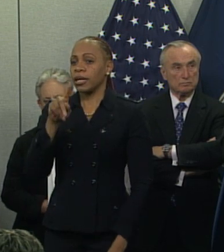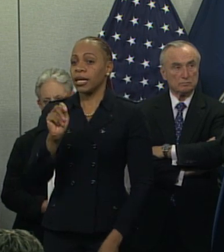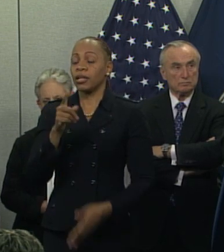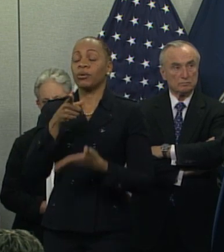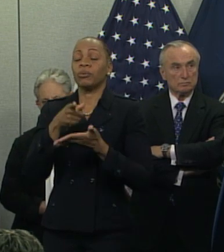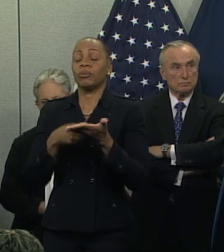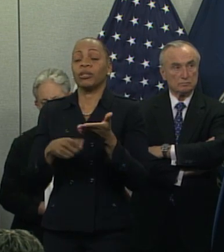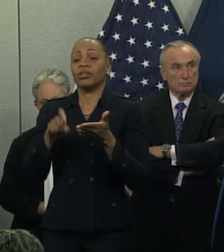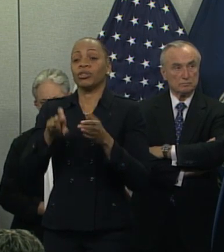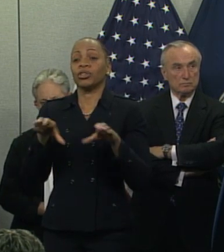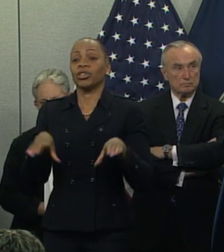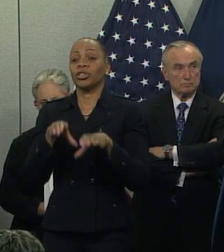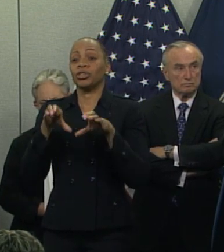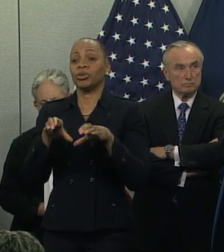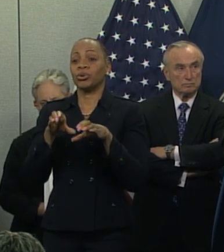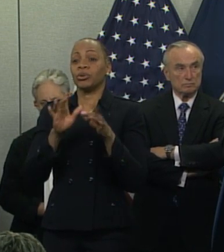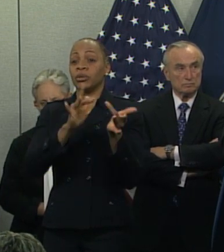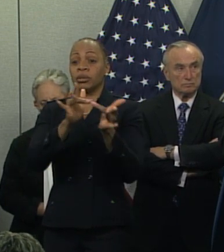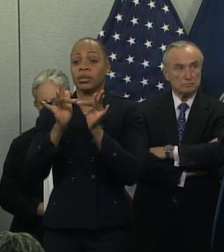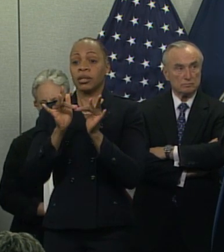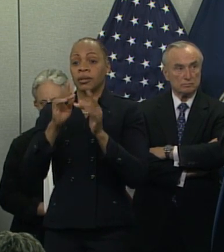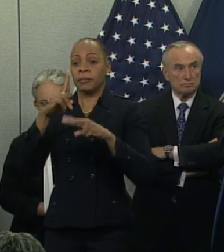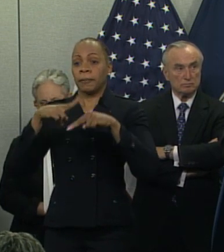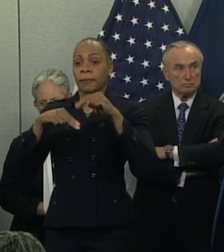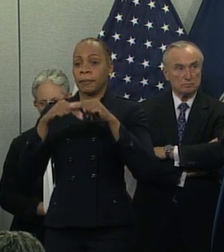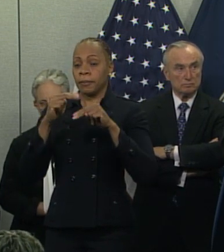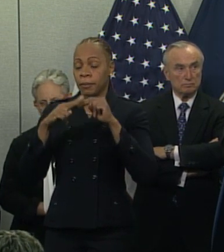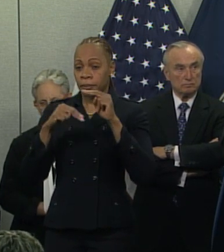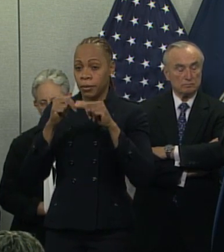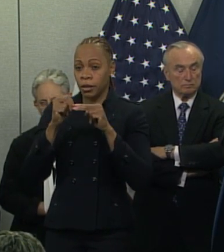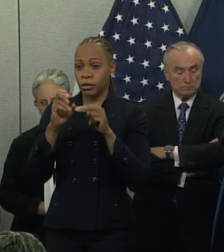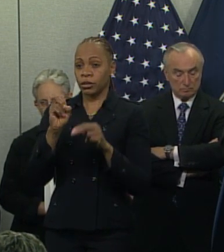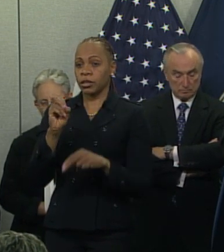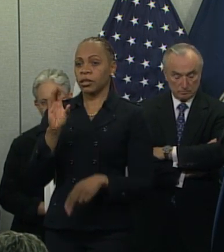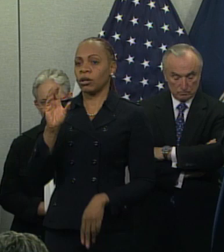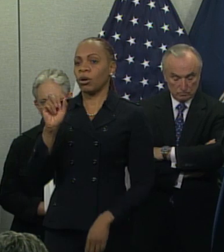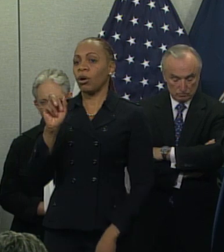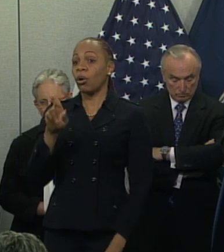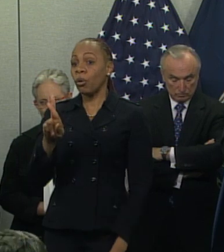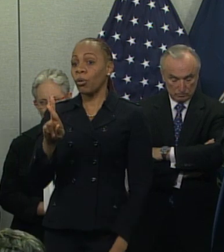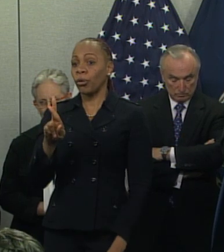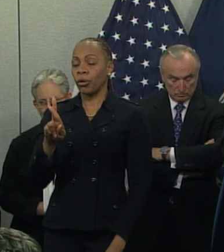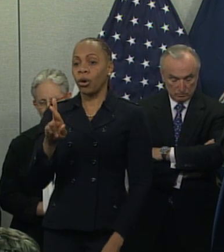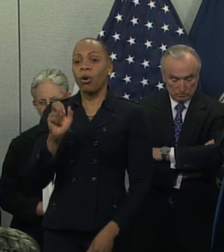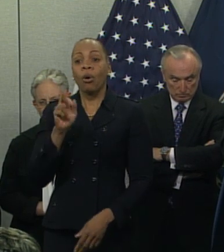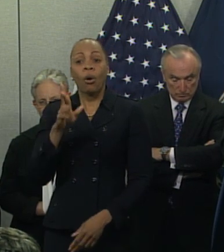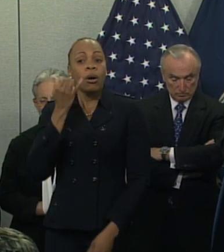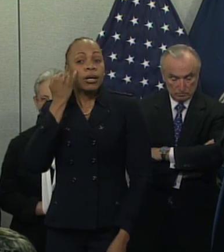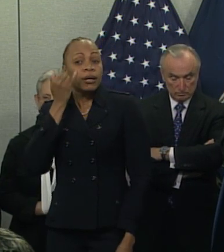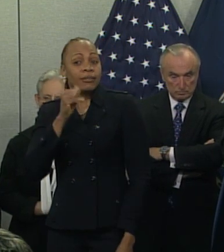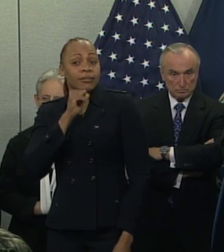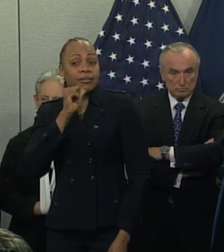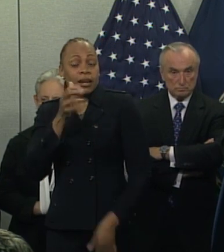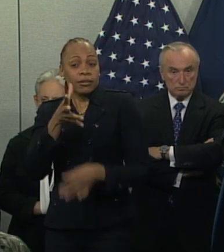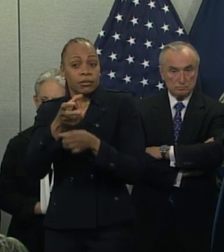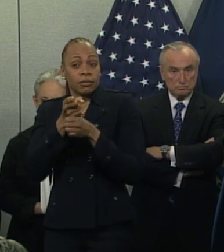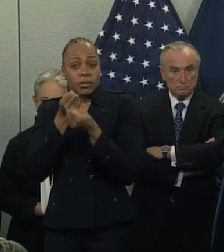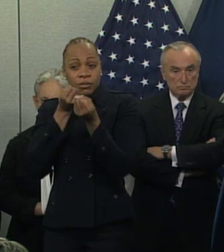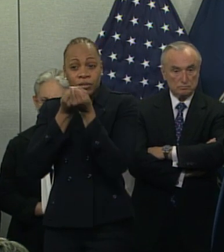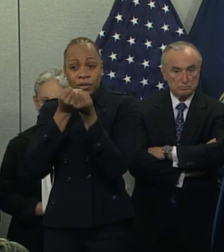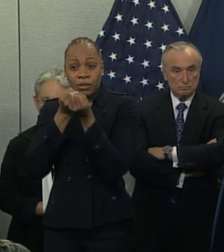is to reach their building owner to get the help they need, or if they're not getting support from their building owner, to